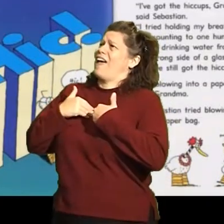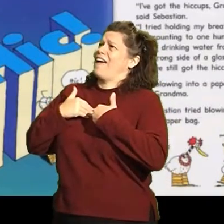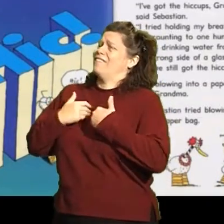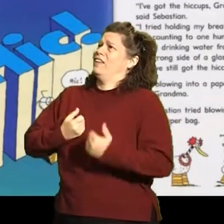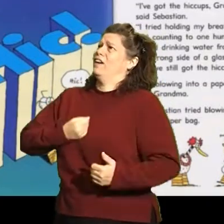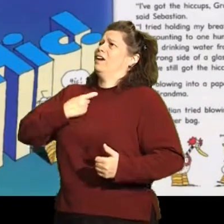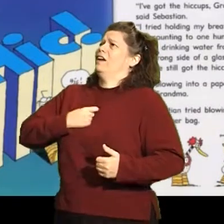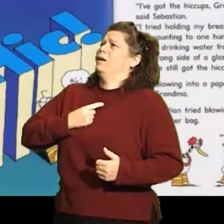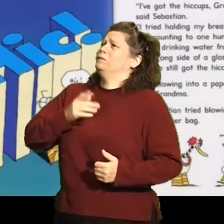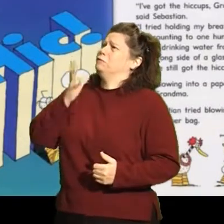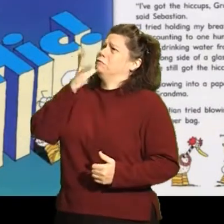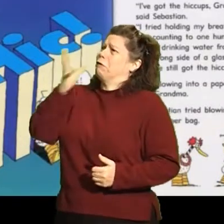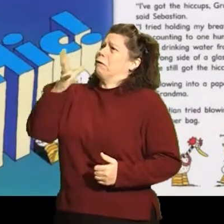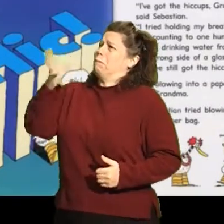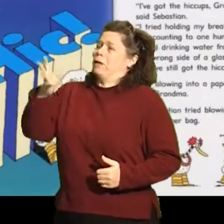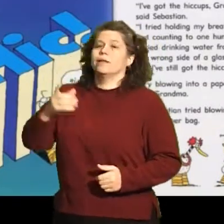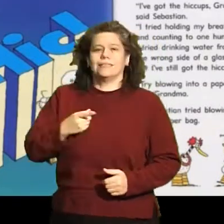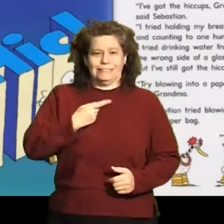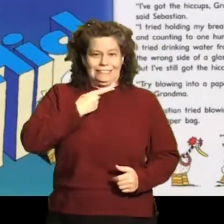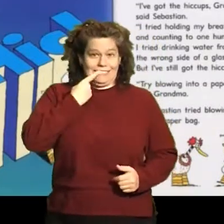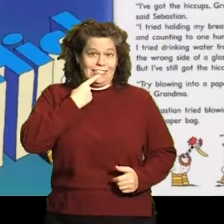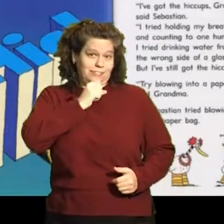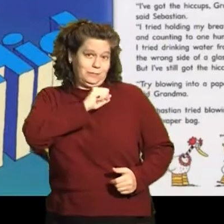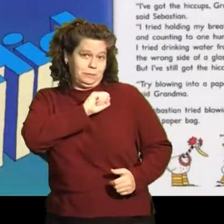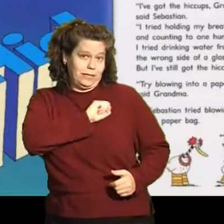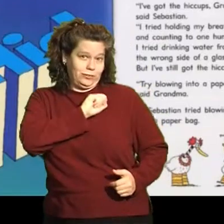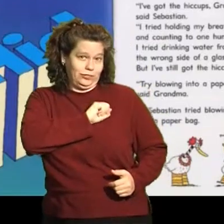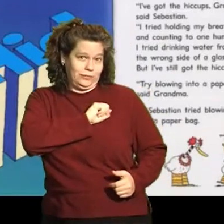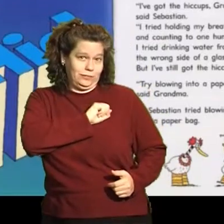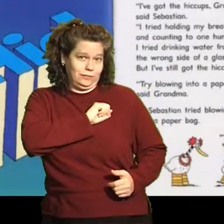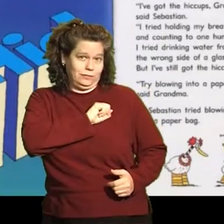"I've got the hiccups, Grandma," said Sebastian.